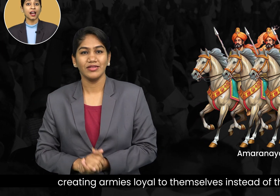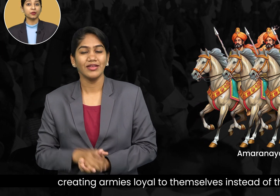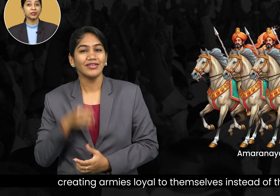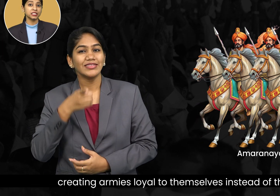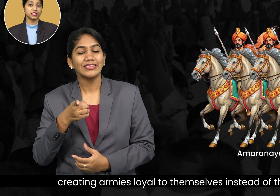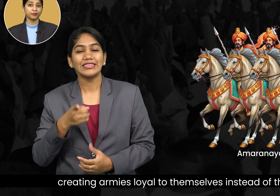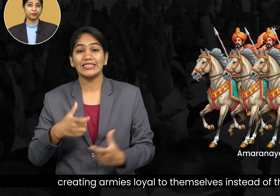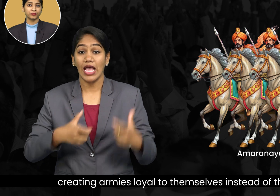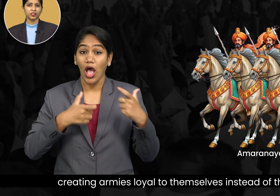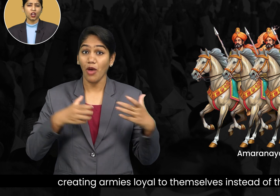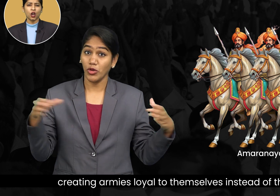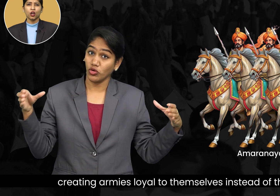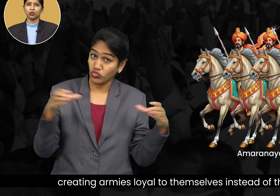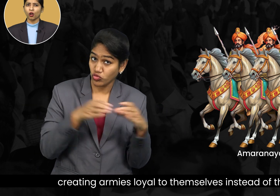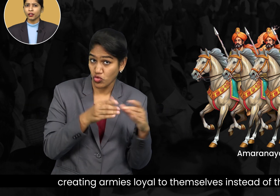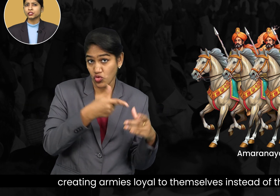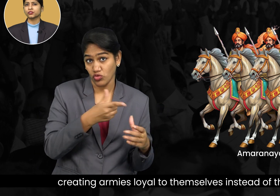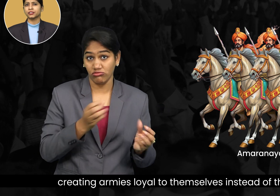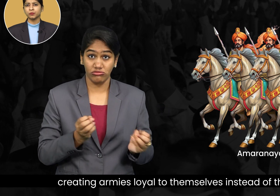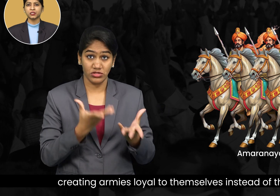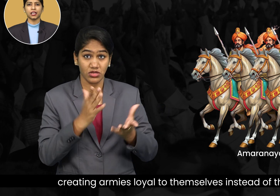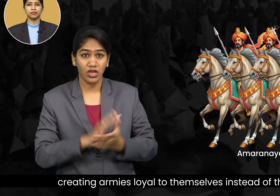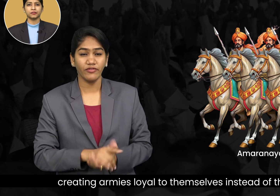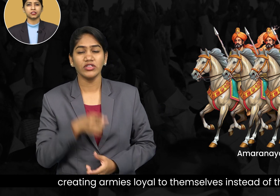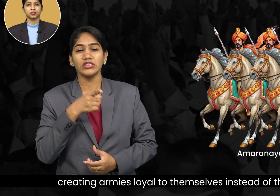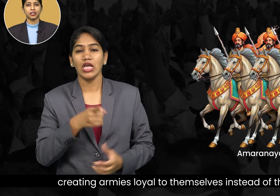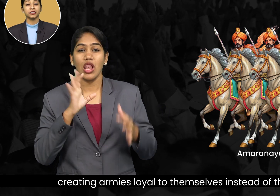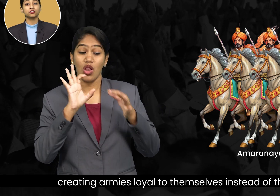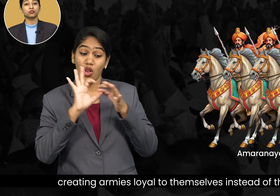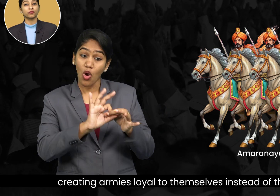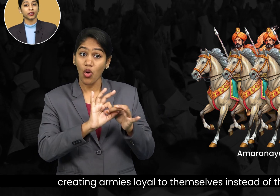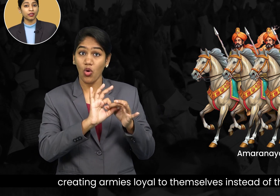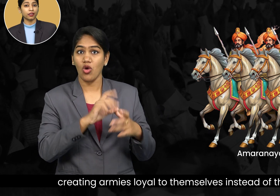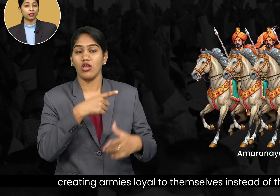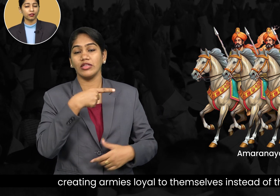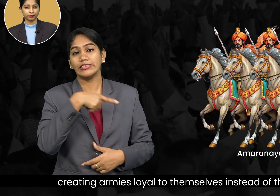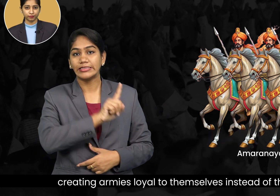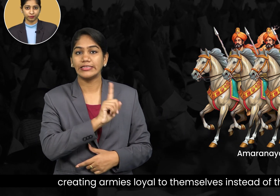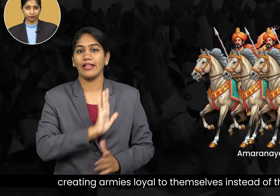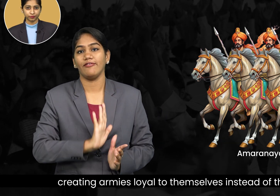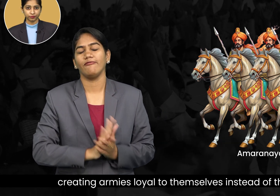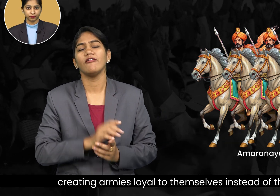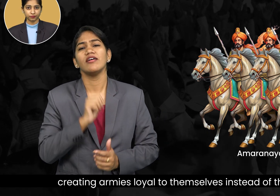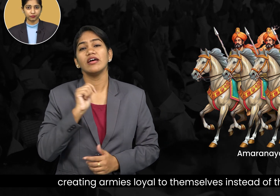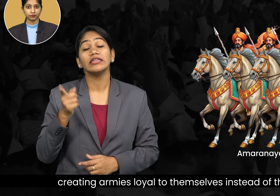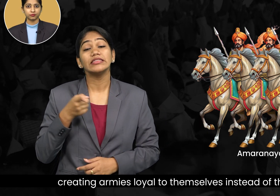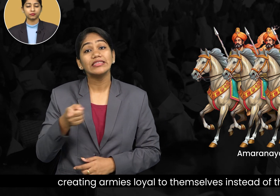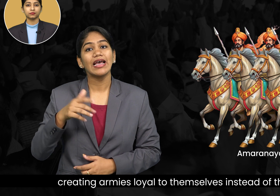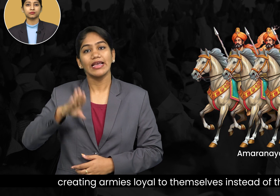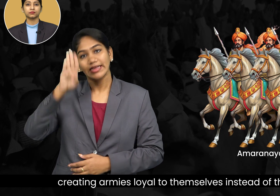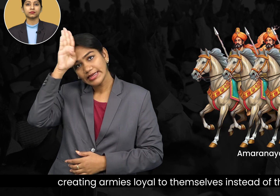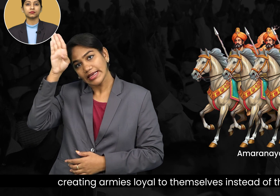creating armies loyal to themselves instead of the king.